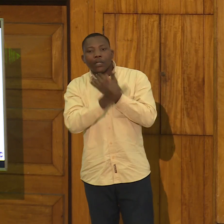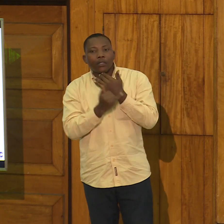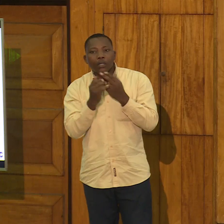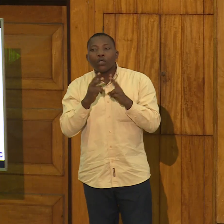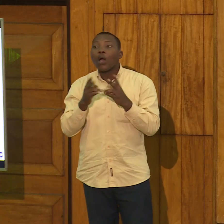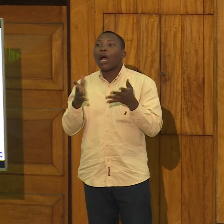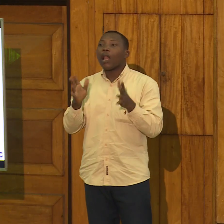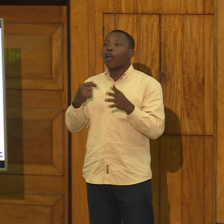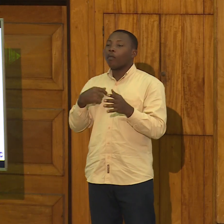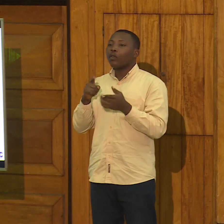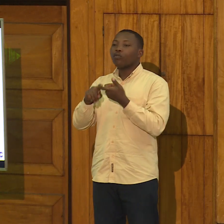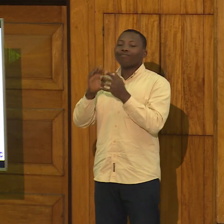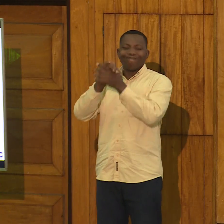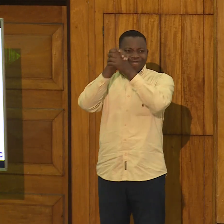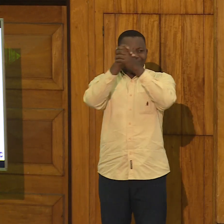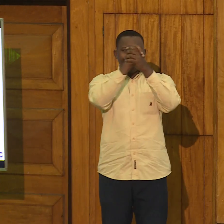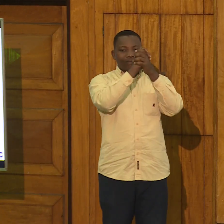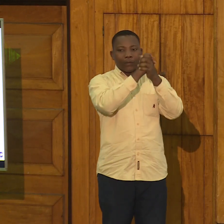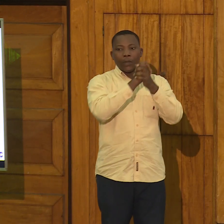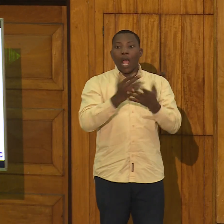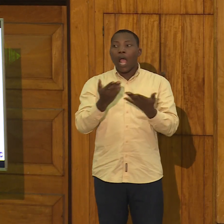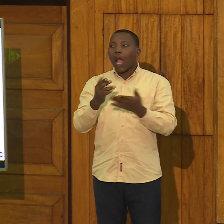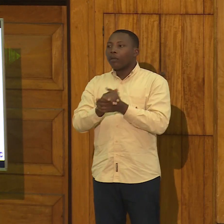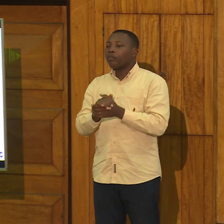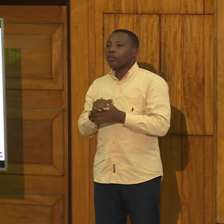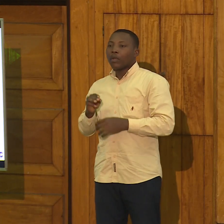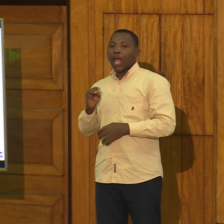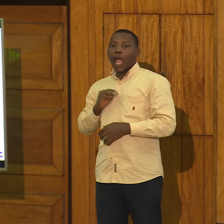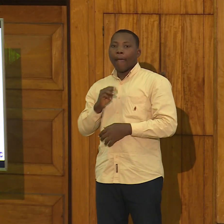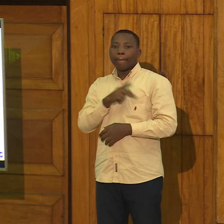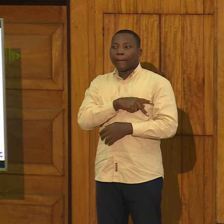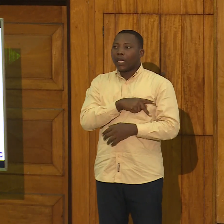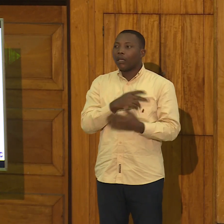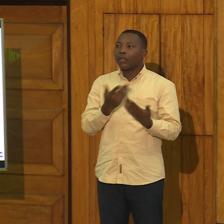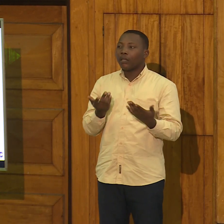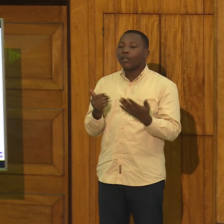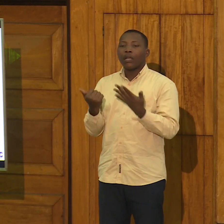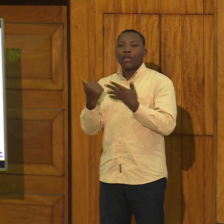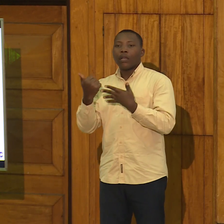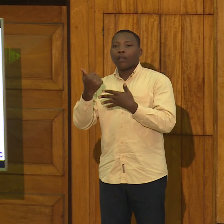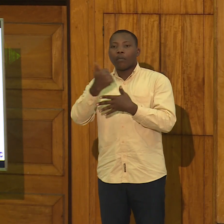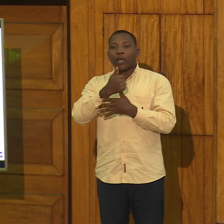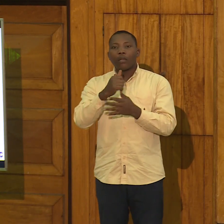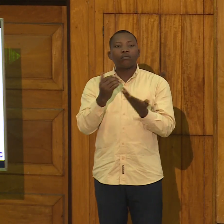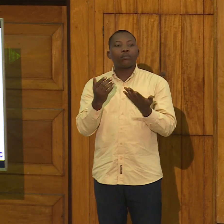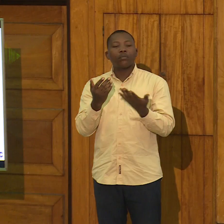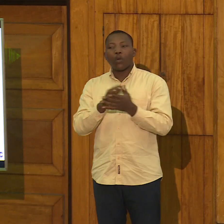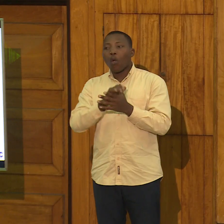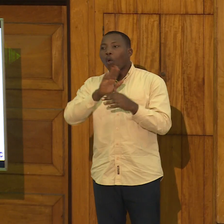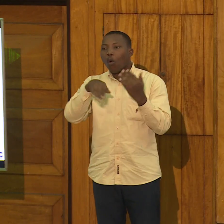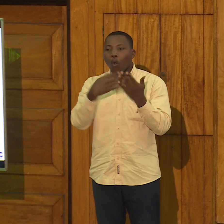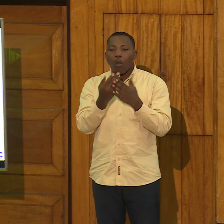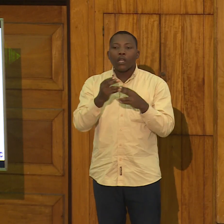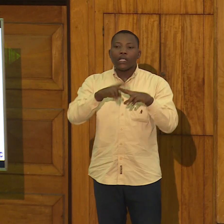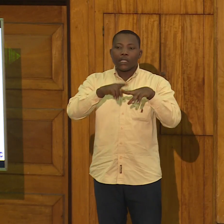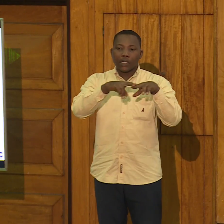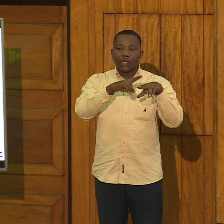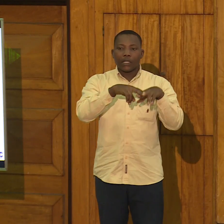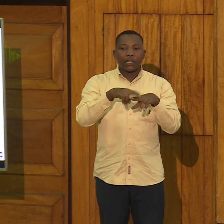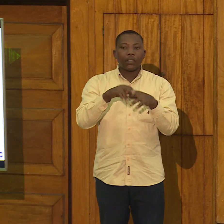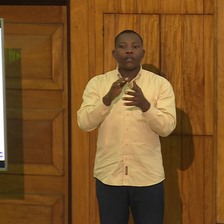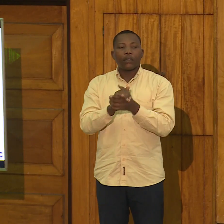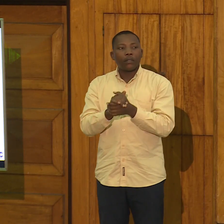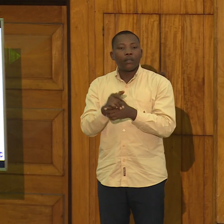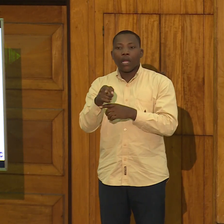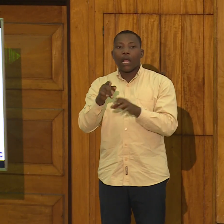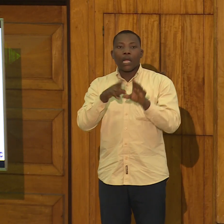country. Honorable Senator Tongogaro among the audience, thank you for coming. The